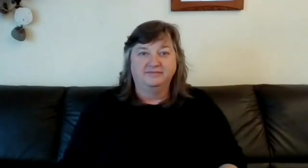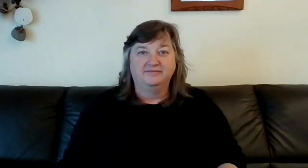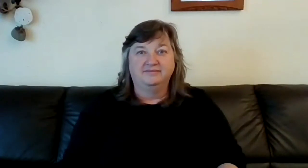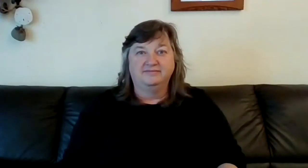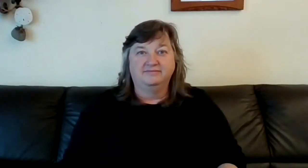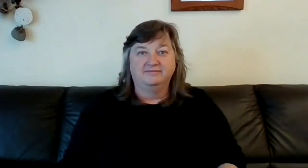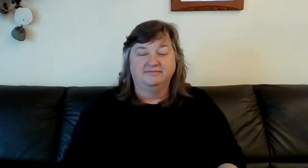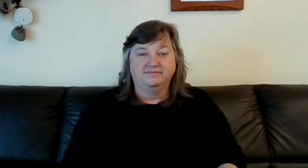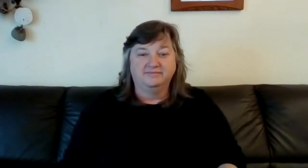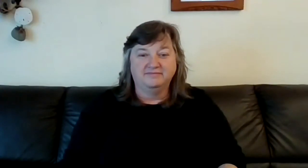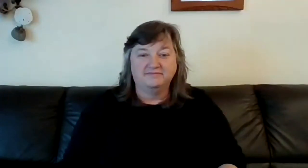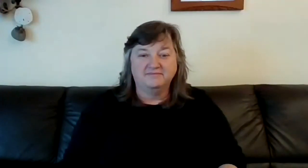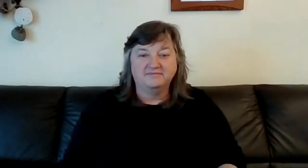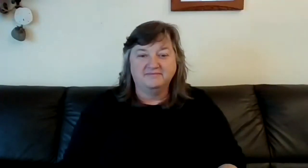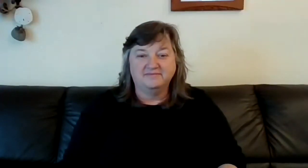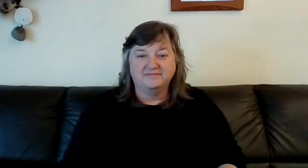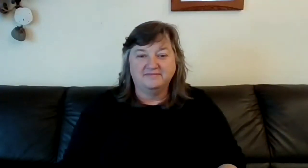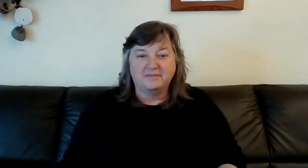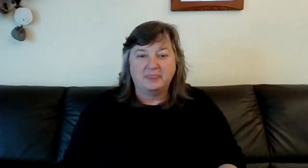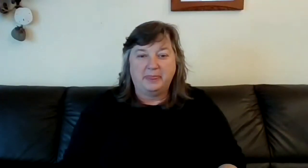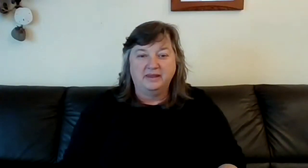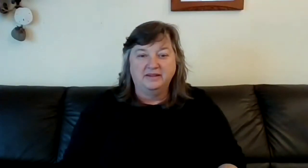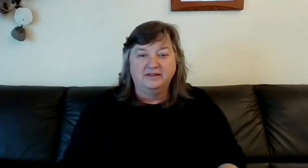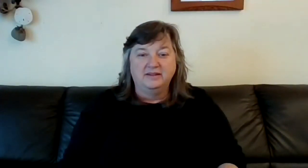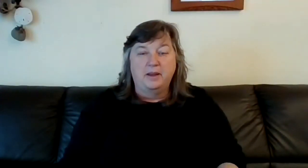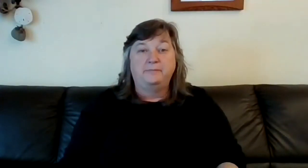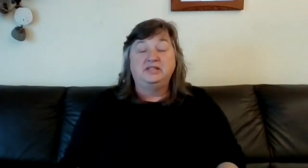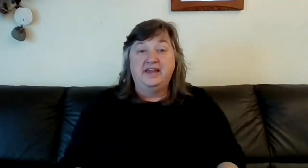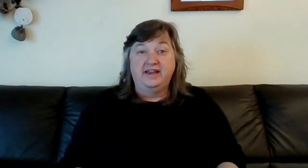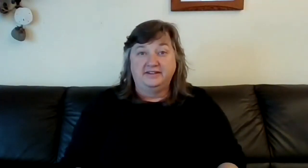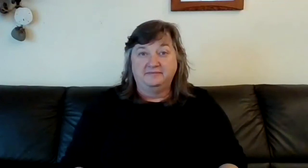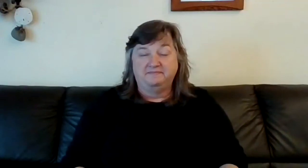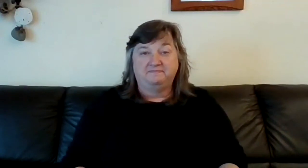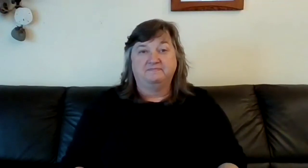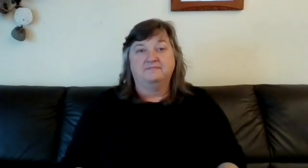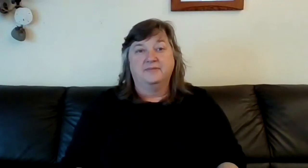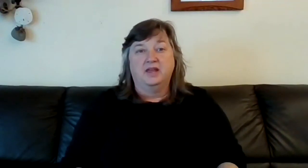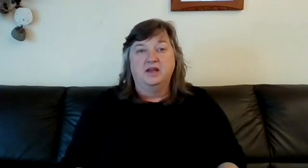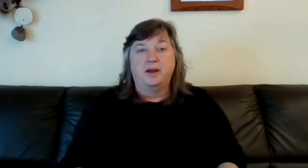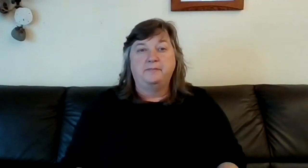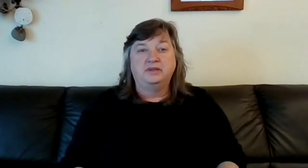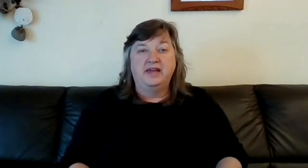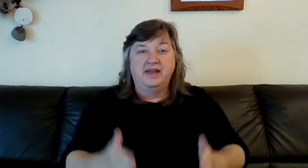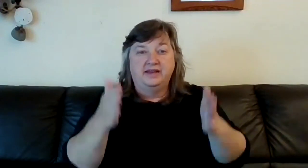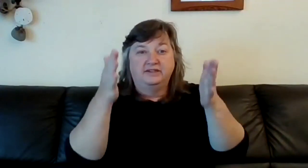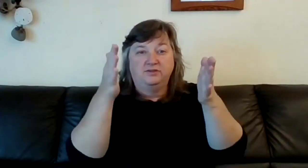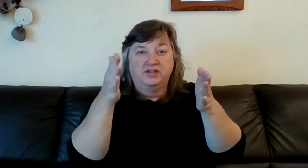Plan. plan is you take